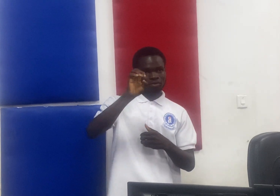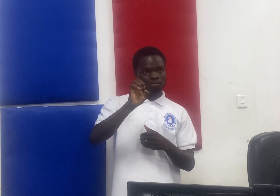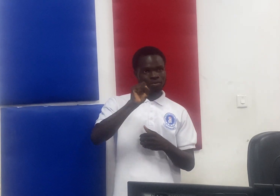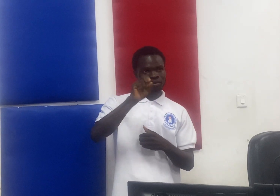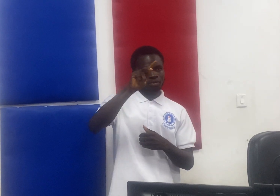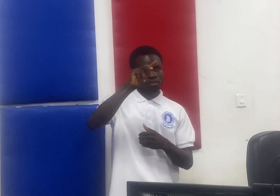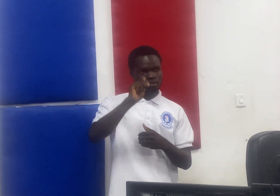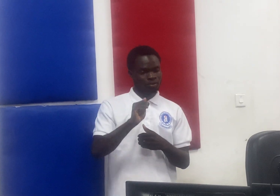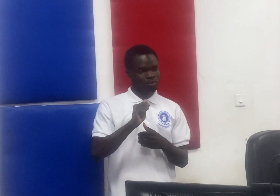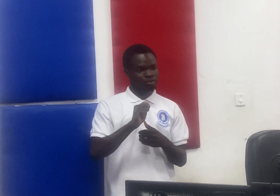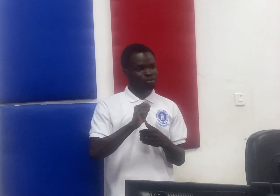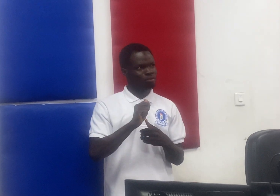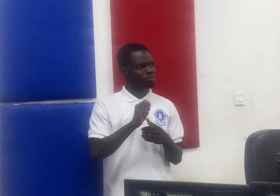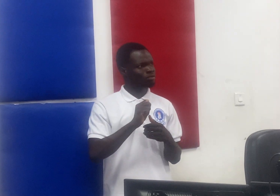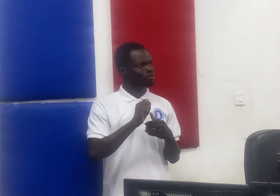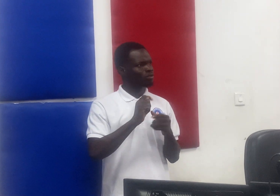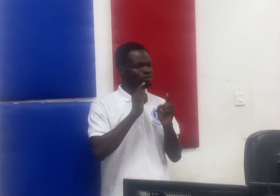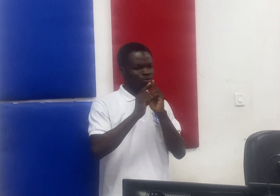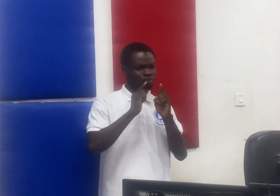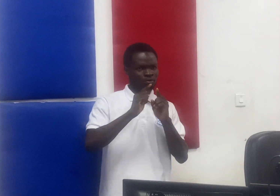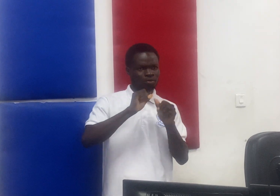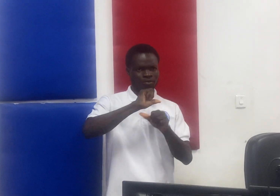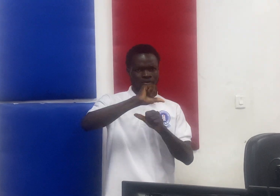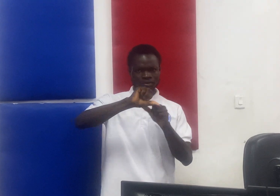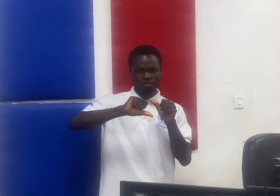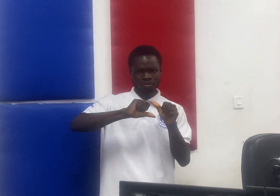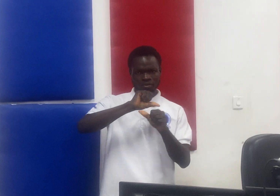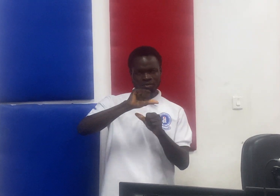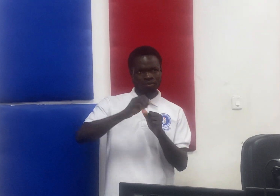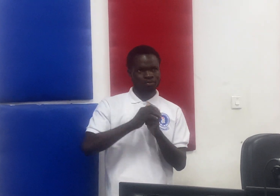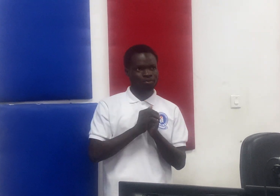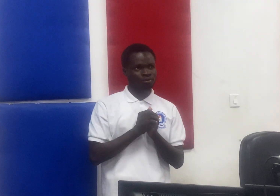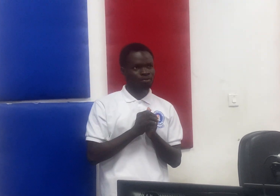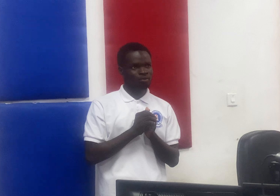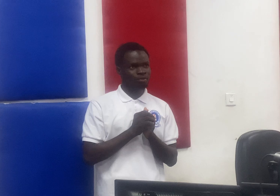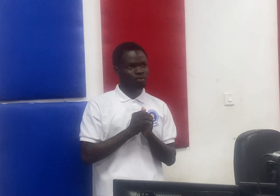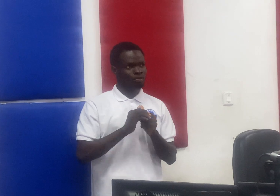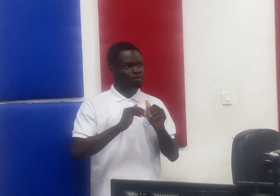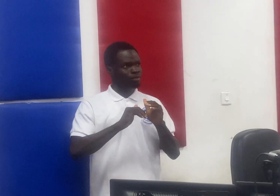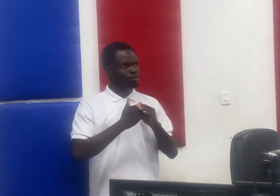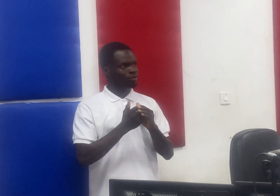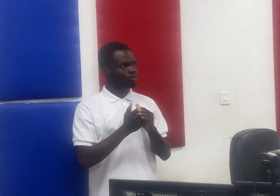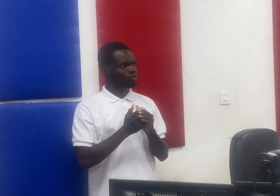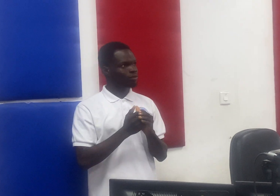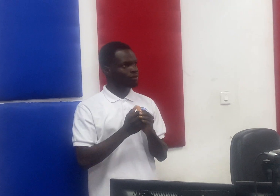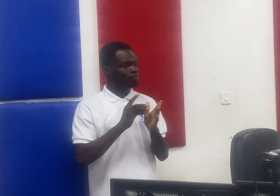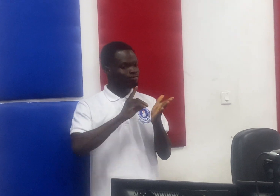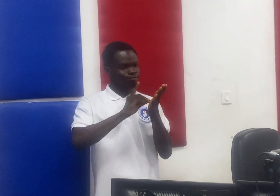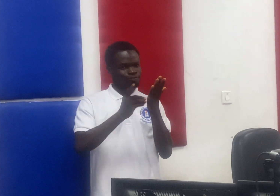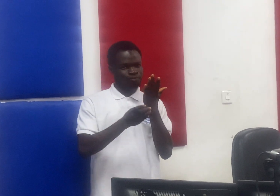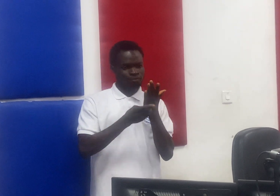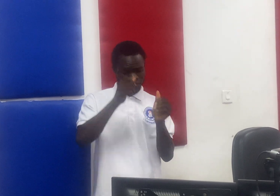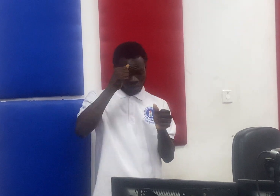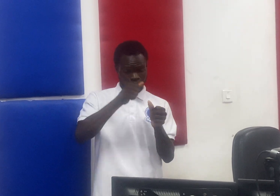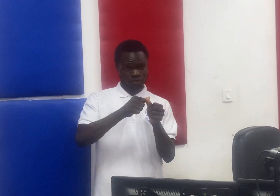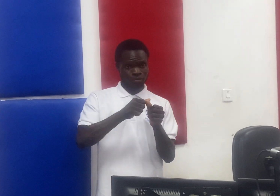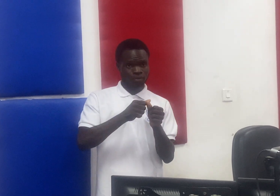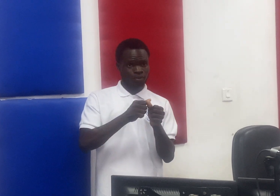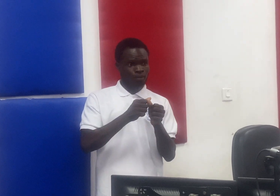was enlightening us on the topic, the guests, and also the date. And I could remember we were so engrossed in this